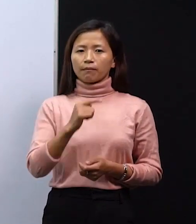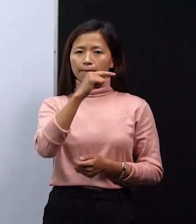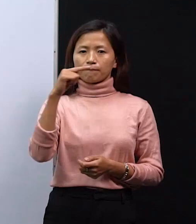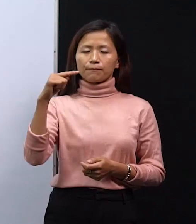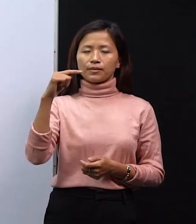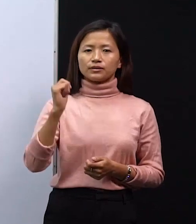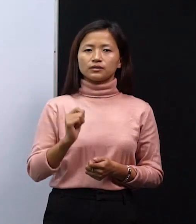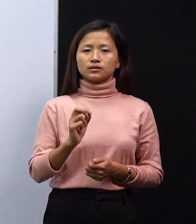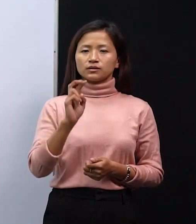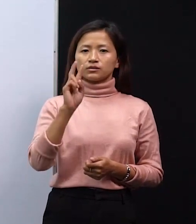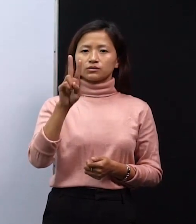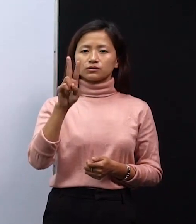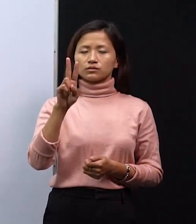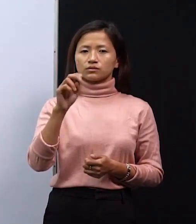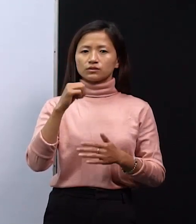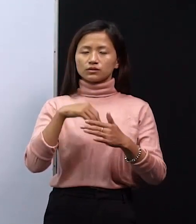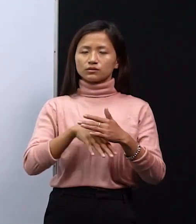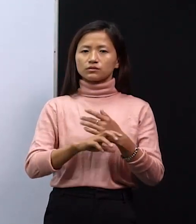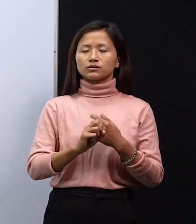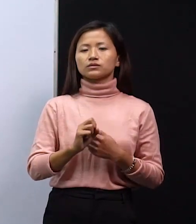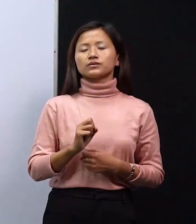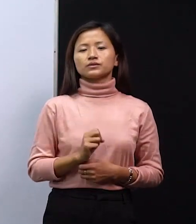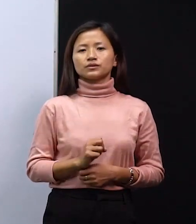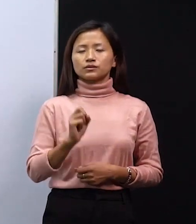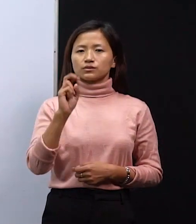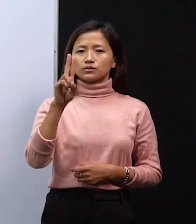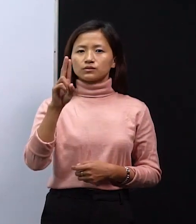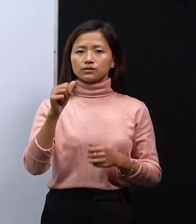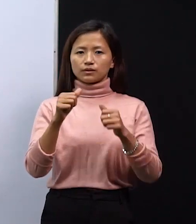minus 2 into, in place of a, 2a,